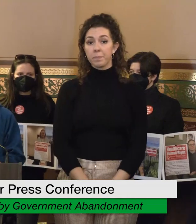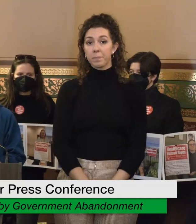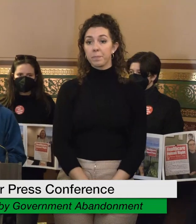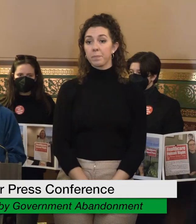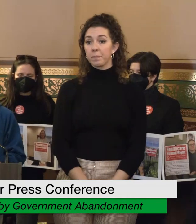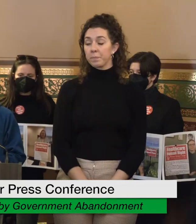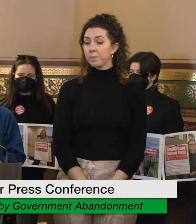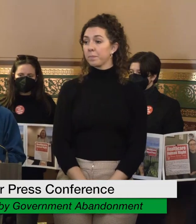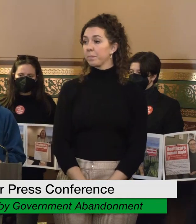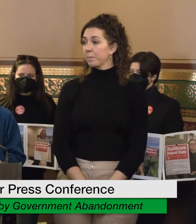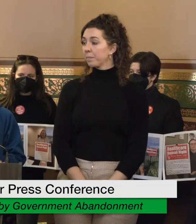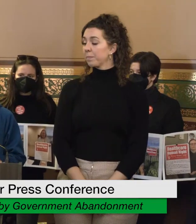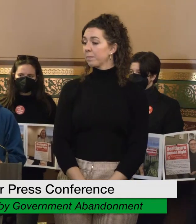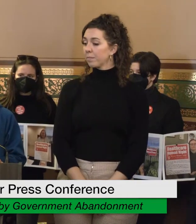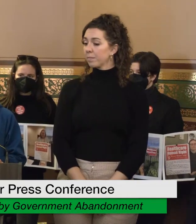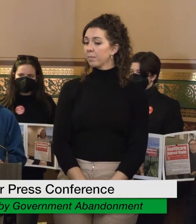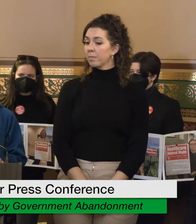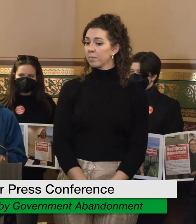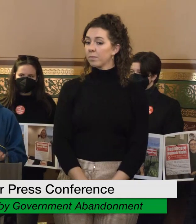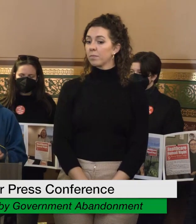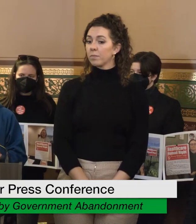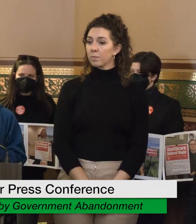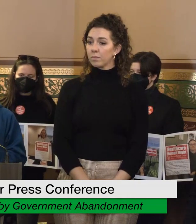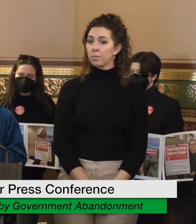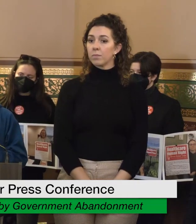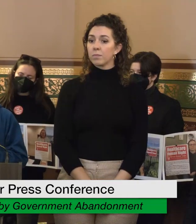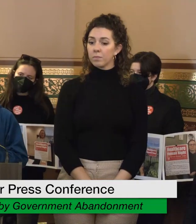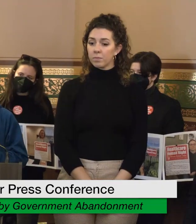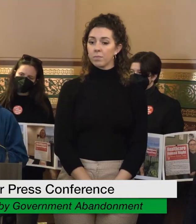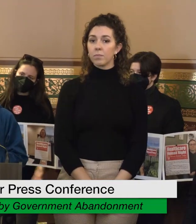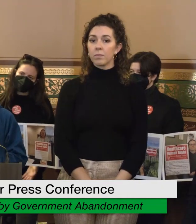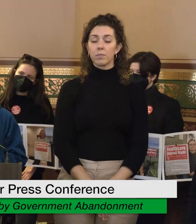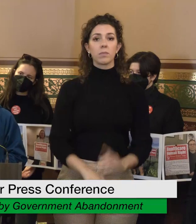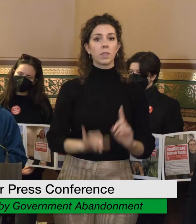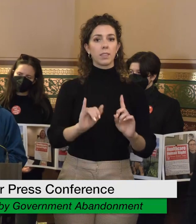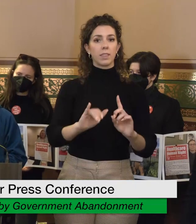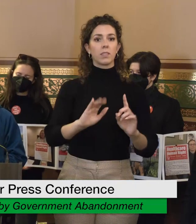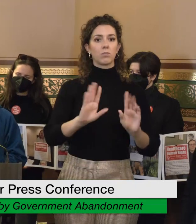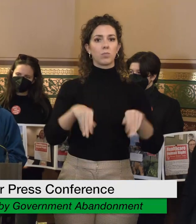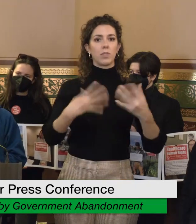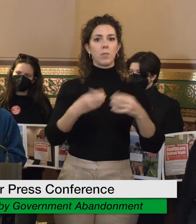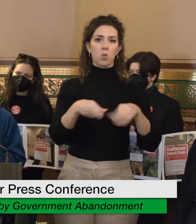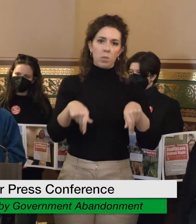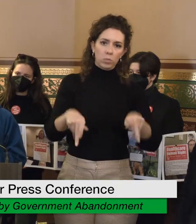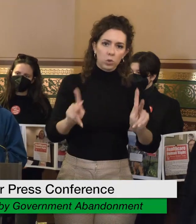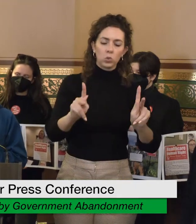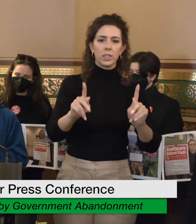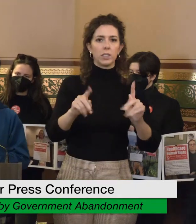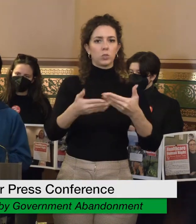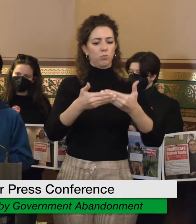And that gives us a more opportunity to what we do.